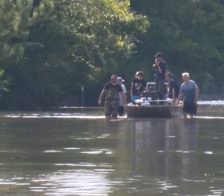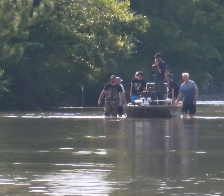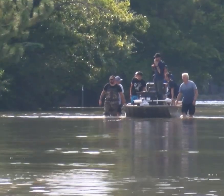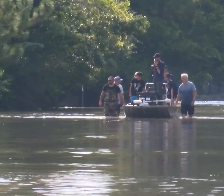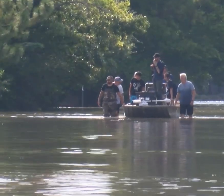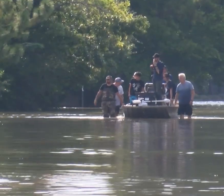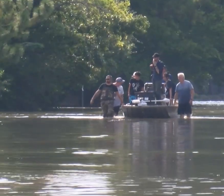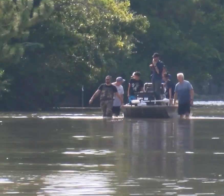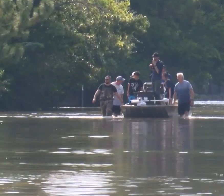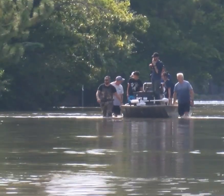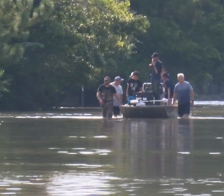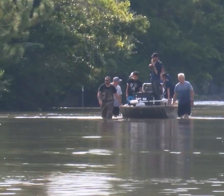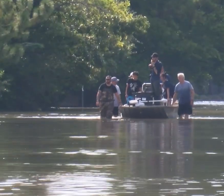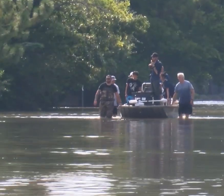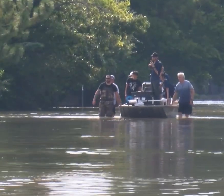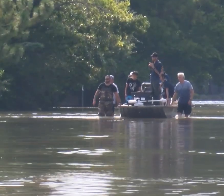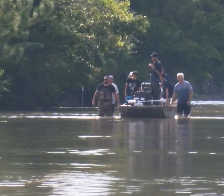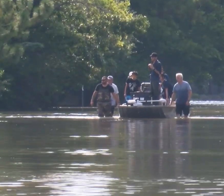Interestingly, I